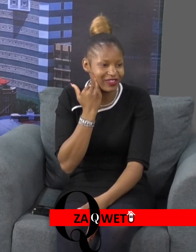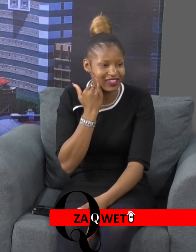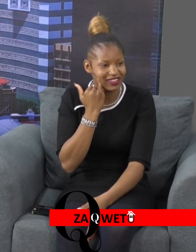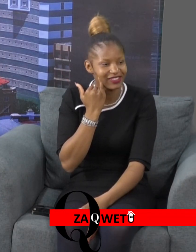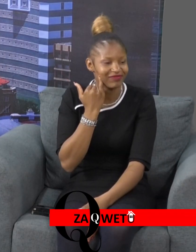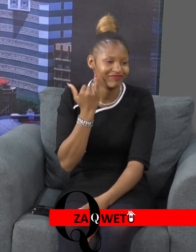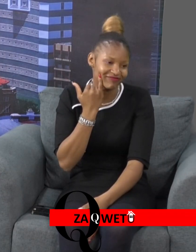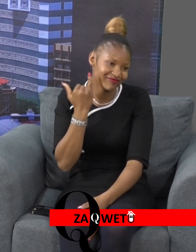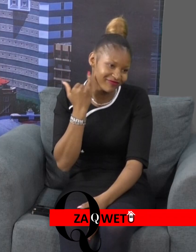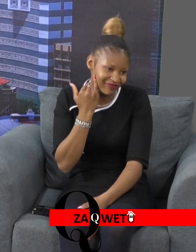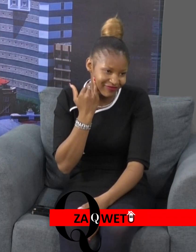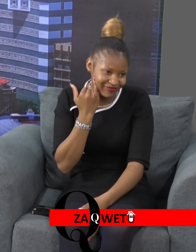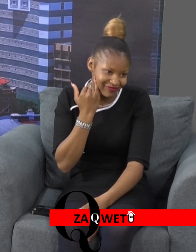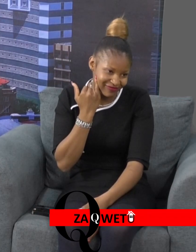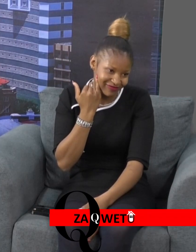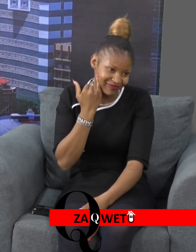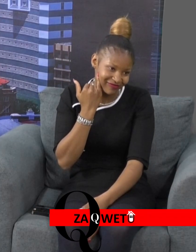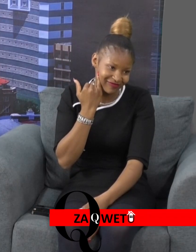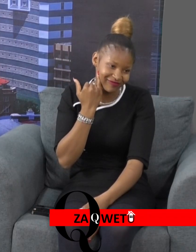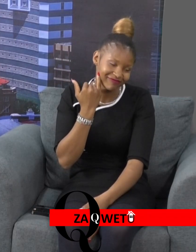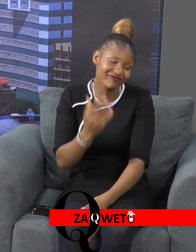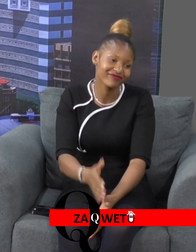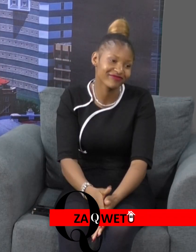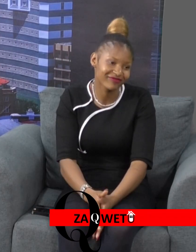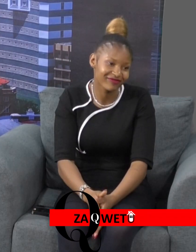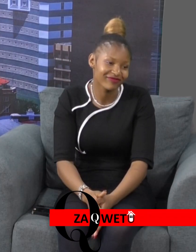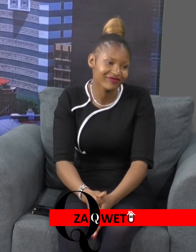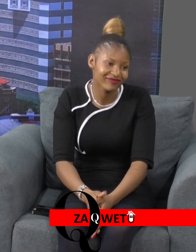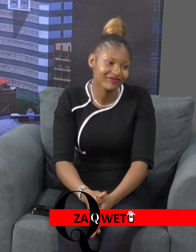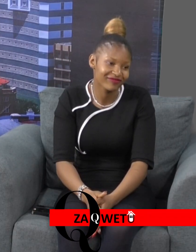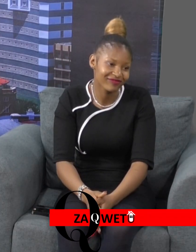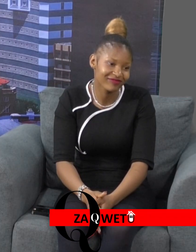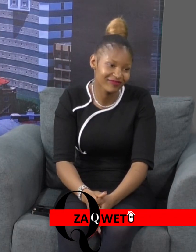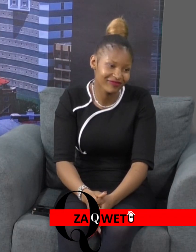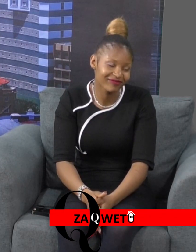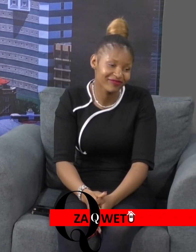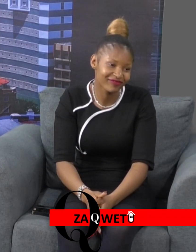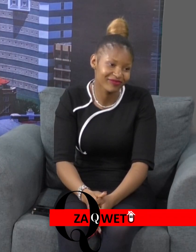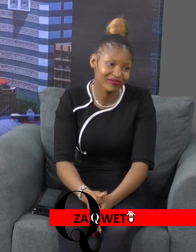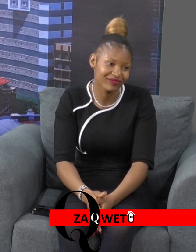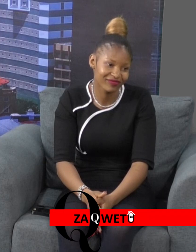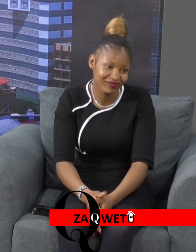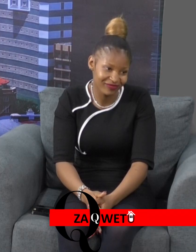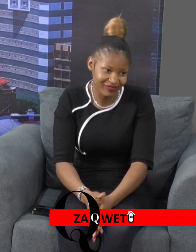Oh, it is in Nakuru County. It is not in Nyandarua County. It is adjacent to Nakuru County, so it is connected to Nakuru County.